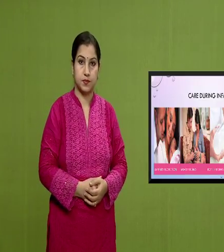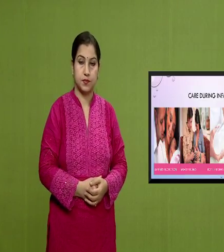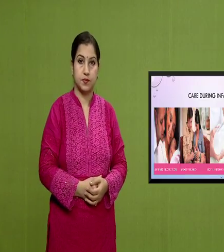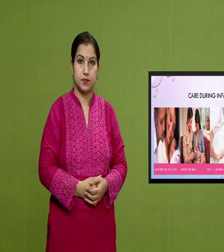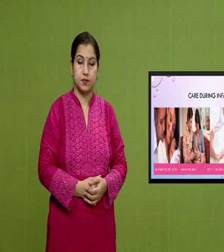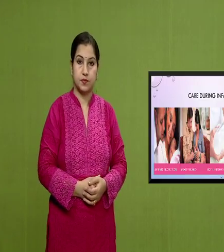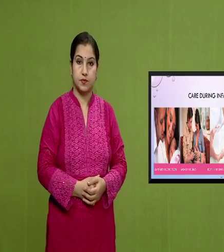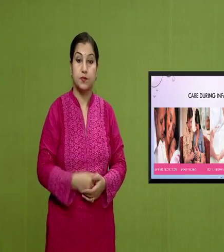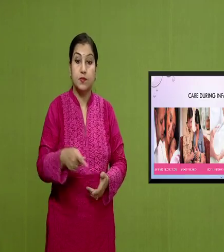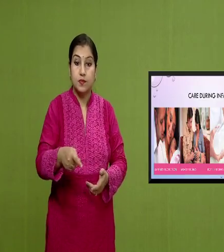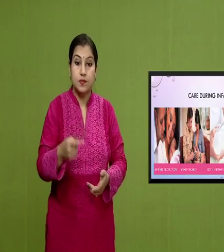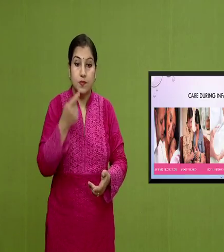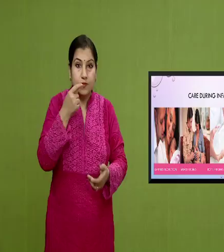Feeding, loving,